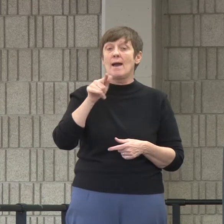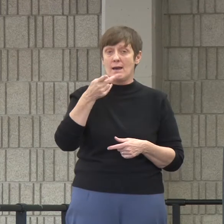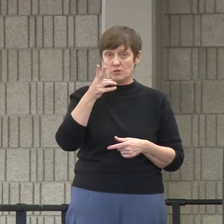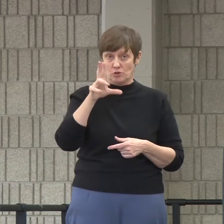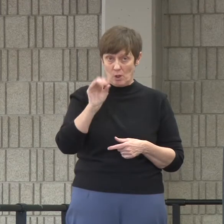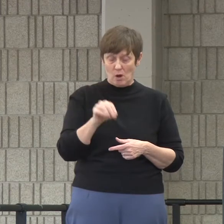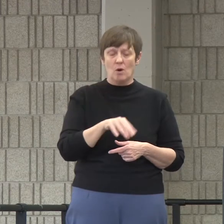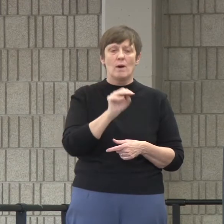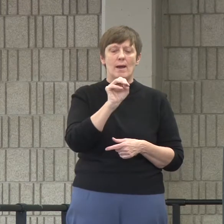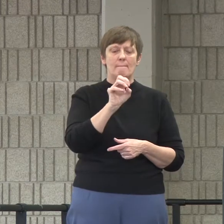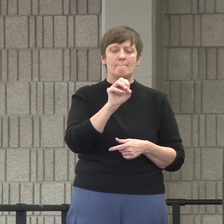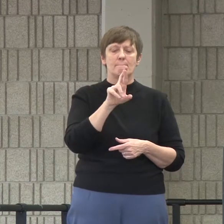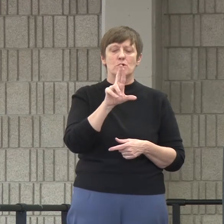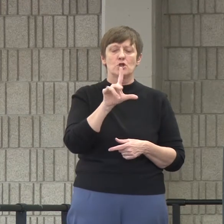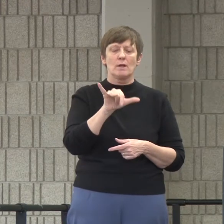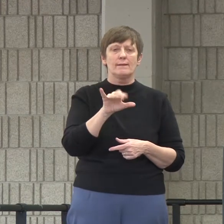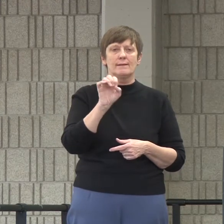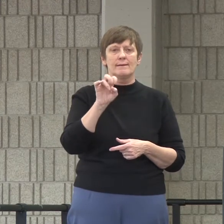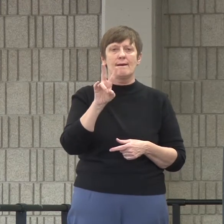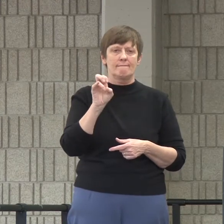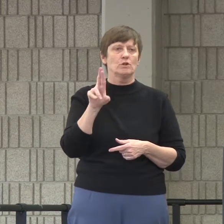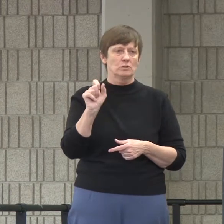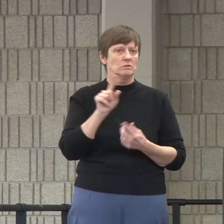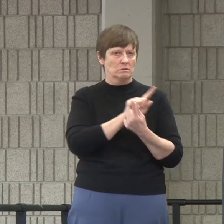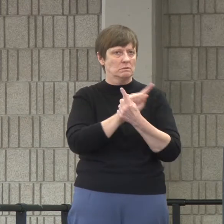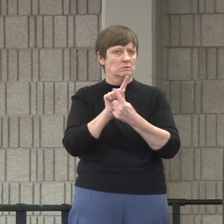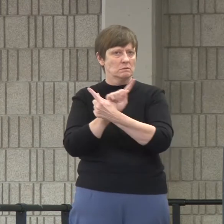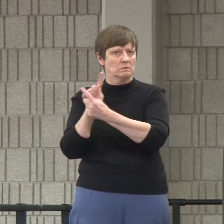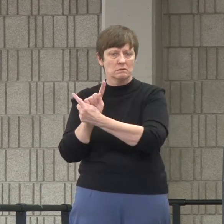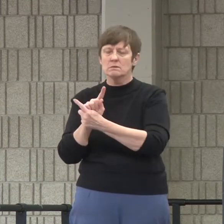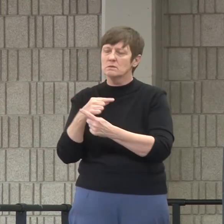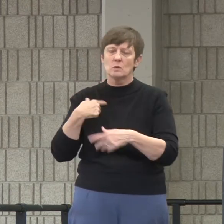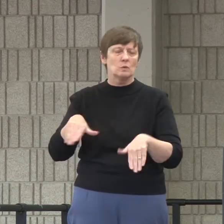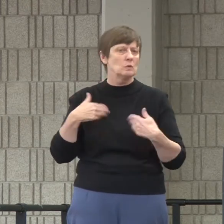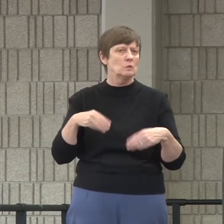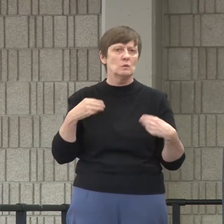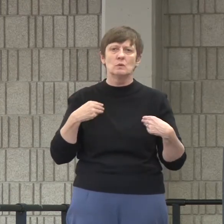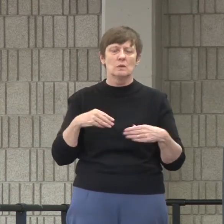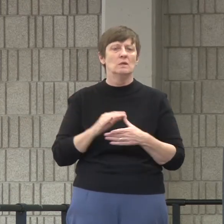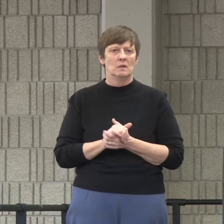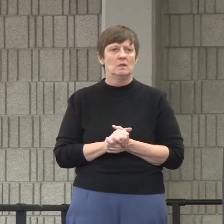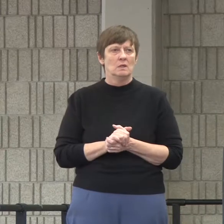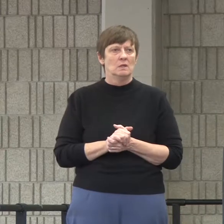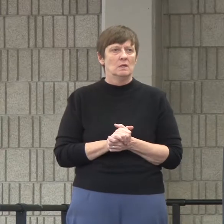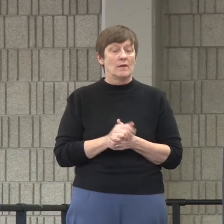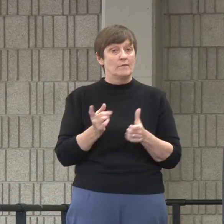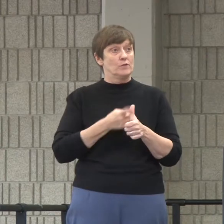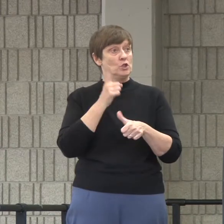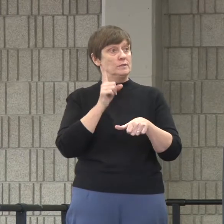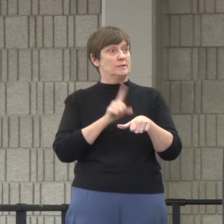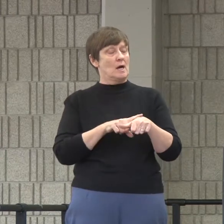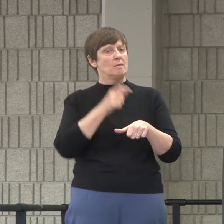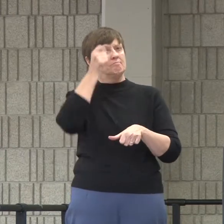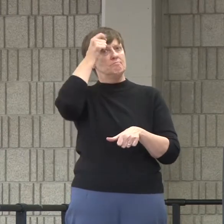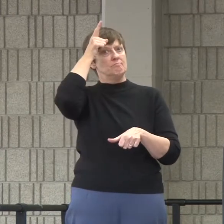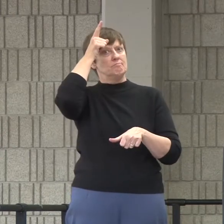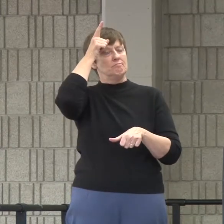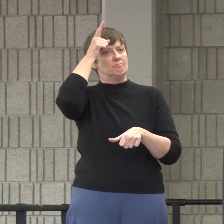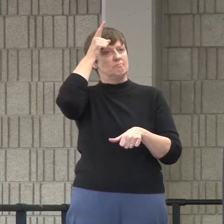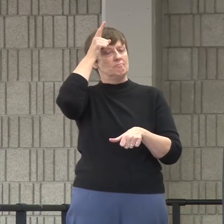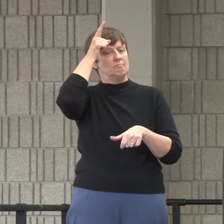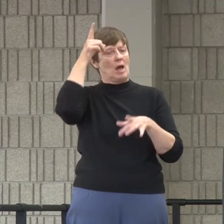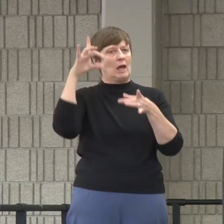Merle Evers. I was extremely blessed. And for the first time, I understood a direct